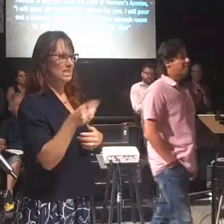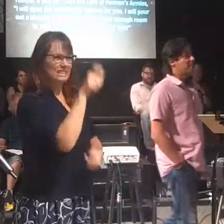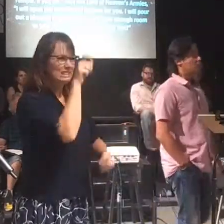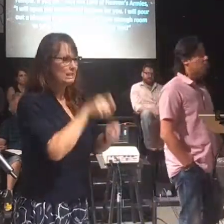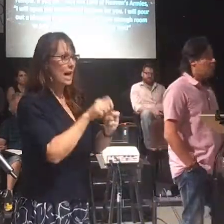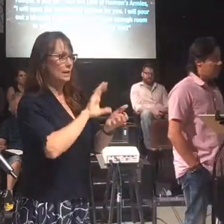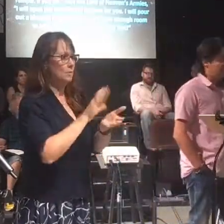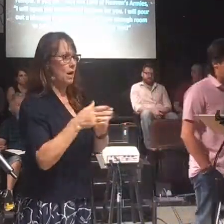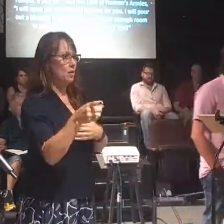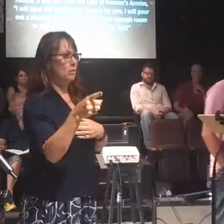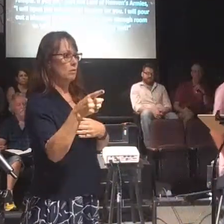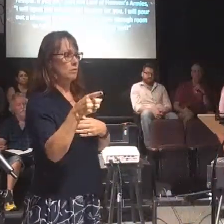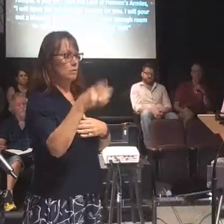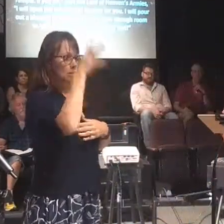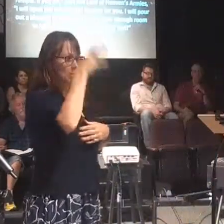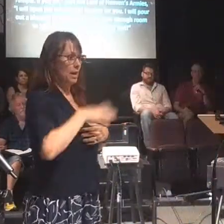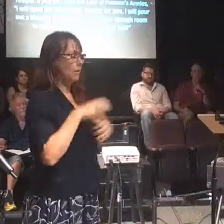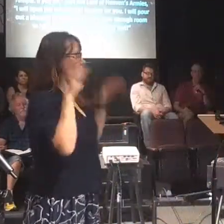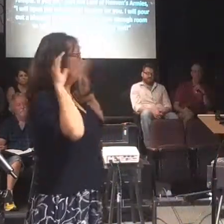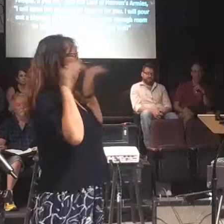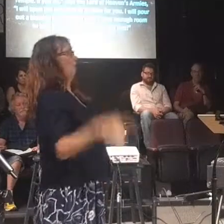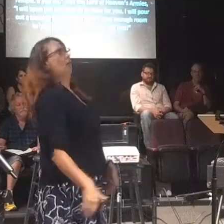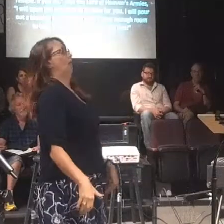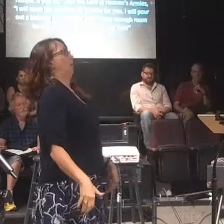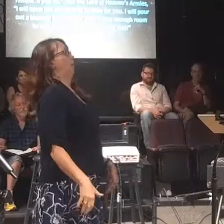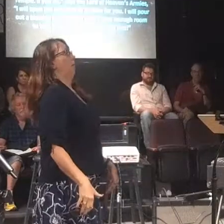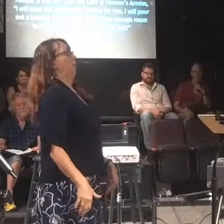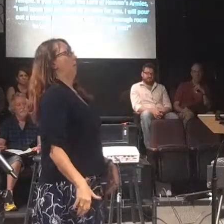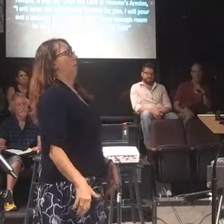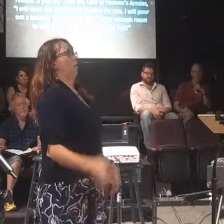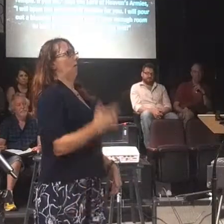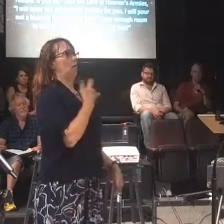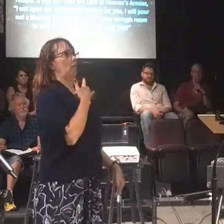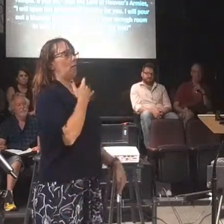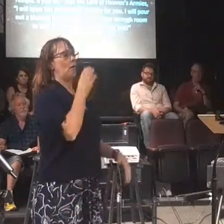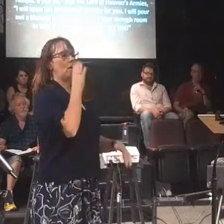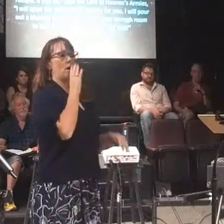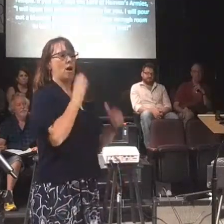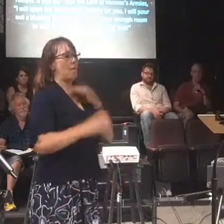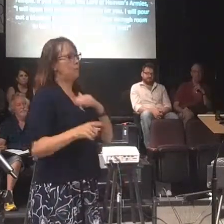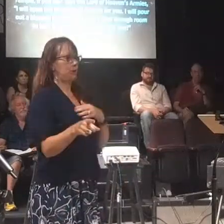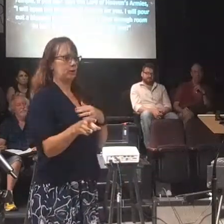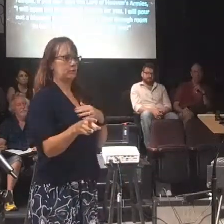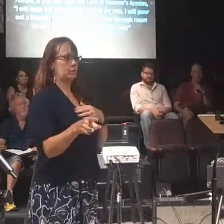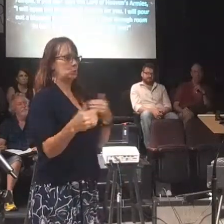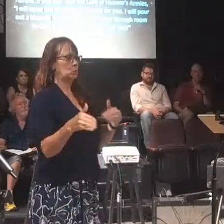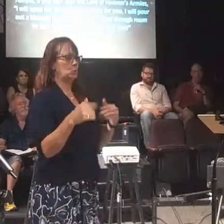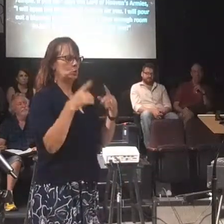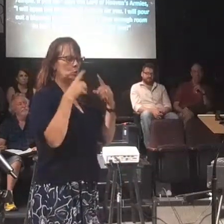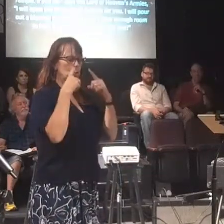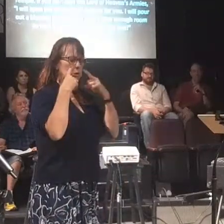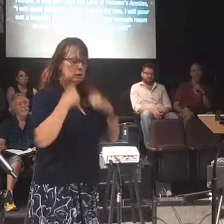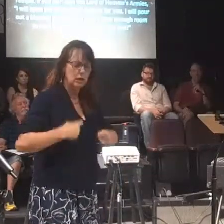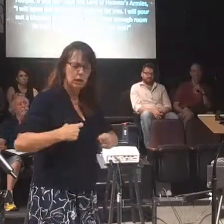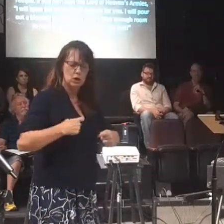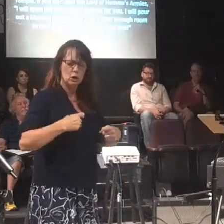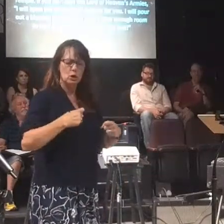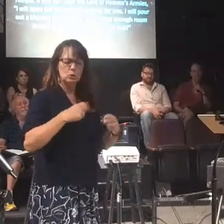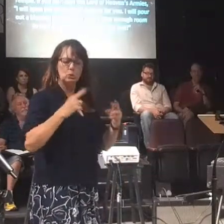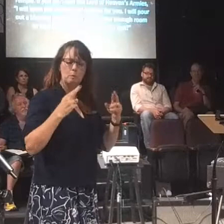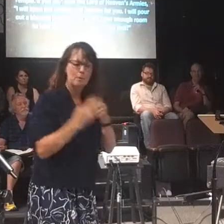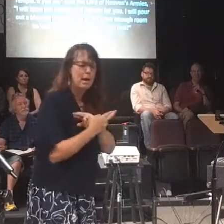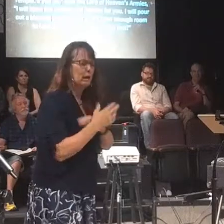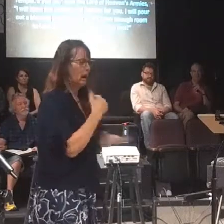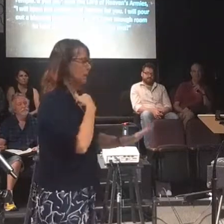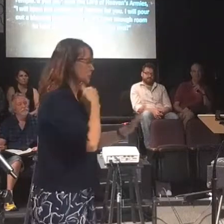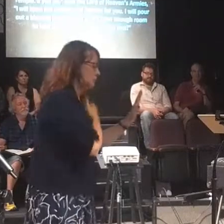guy was floored, just lost his, he was just so humbled and in tears repented and was like, "I'm so